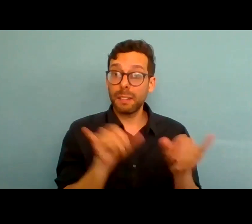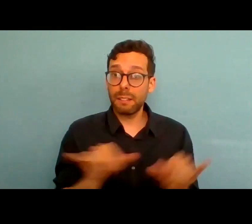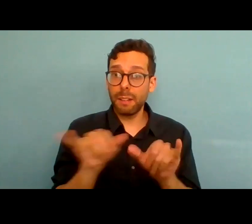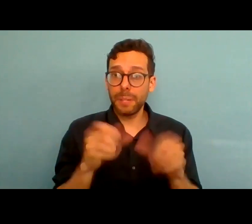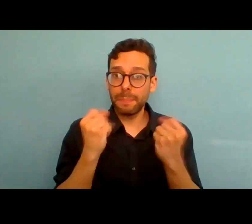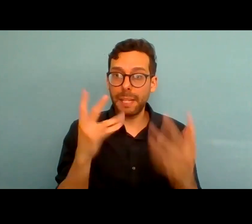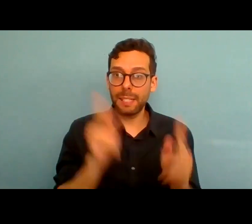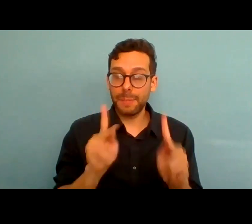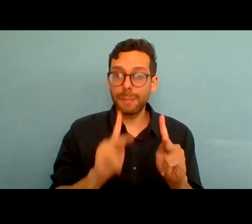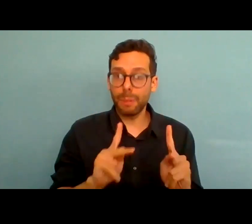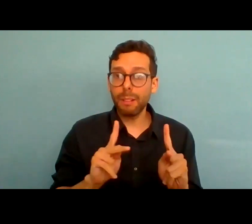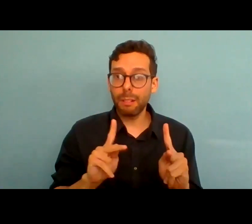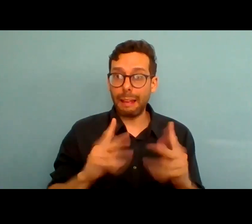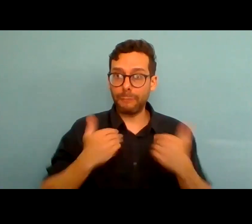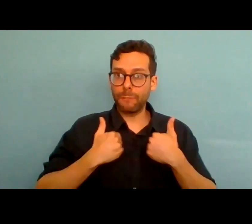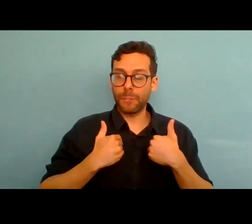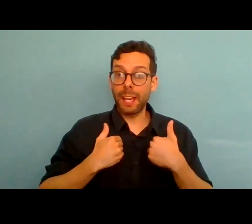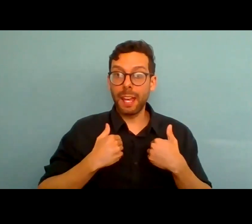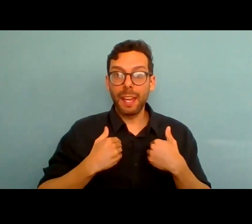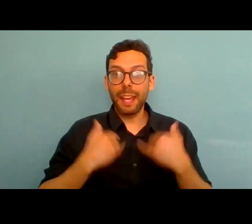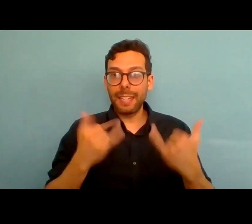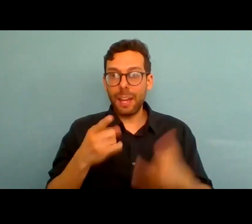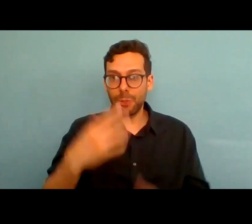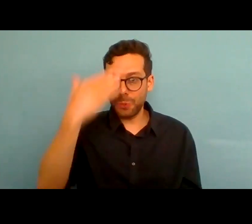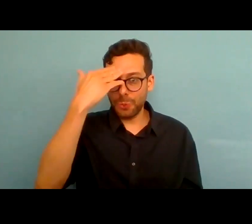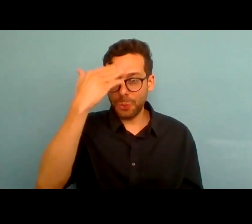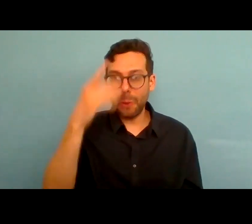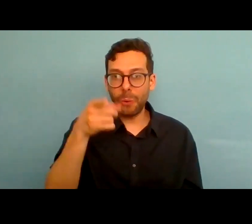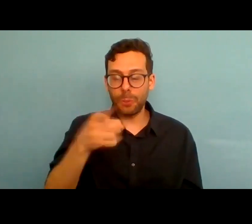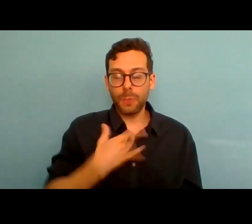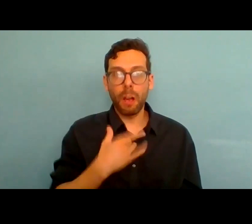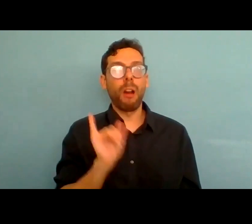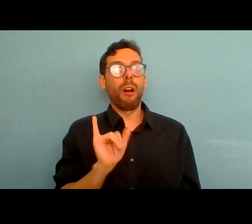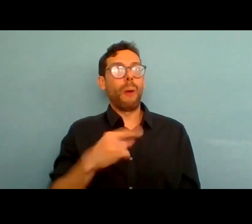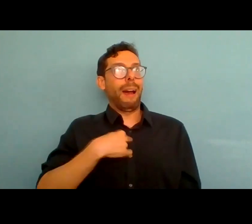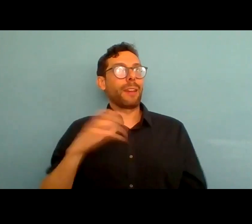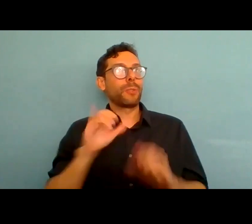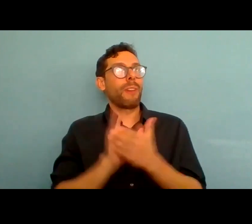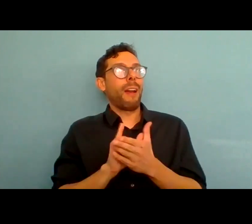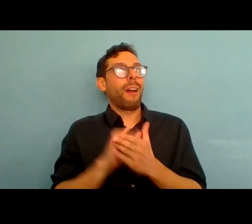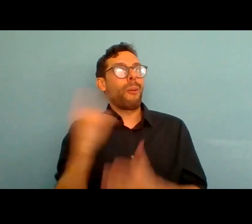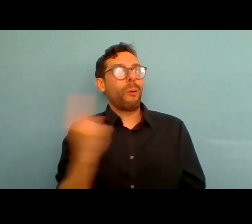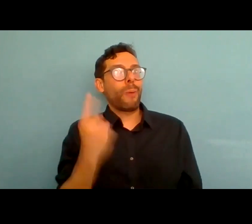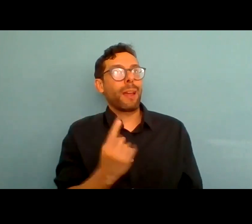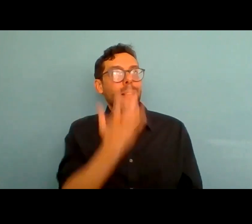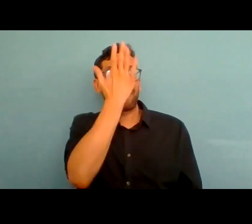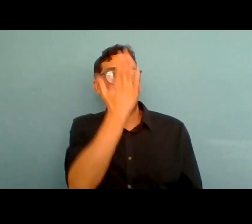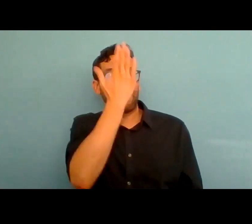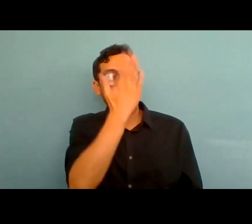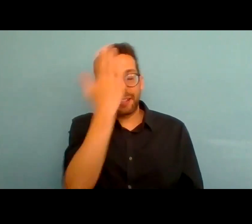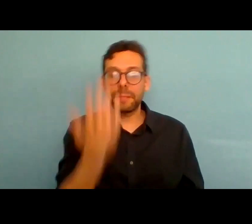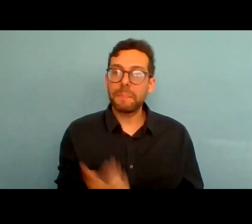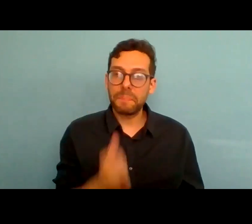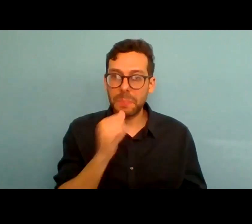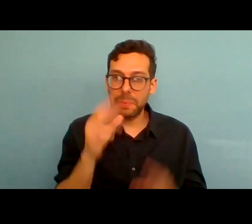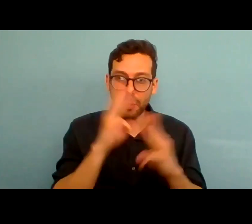once you know, you'll be like, hey, I do that all the time, and I have it too, right? And so certainly, don't worry. There's not